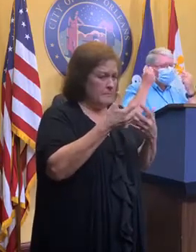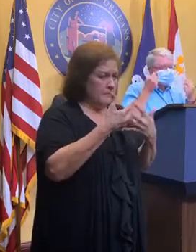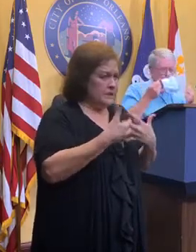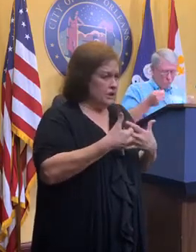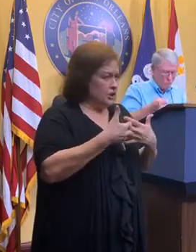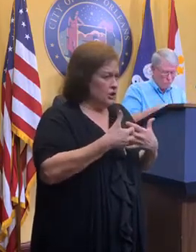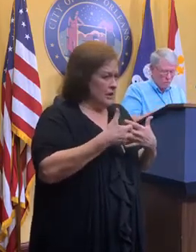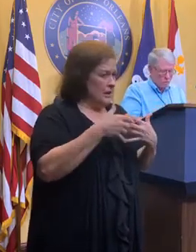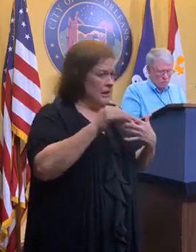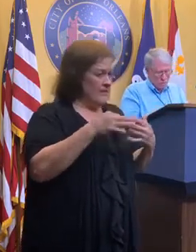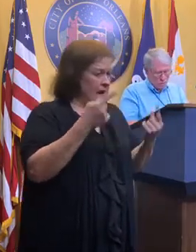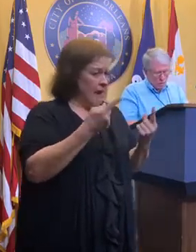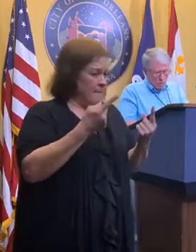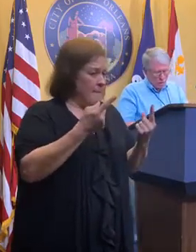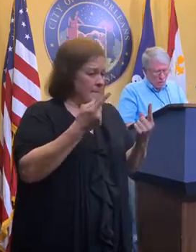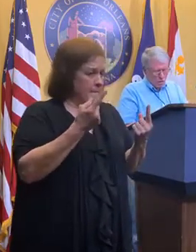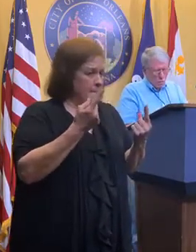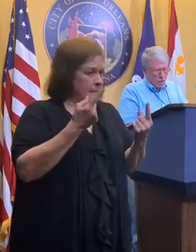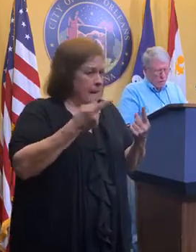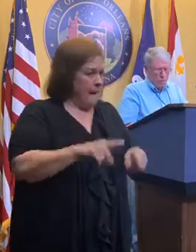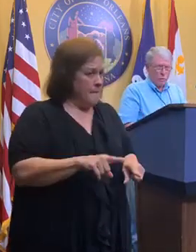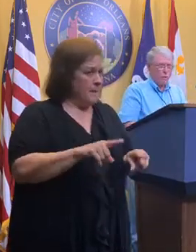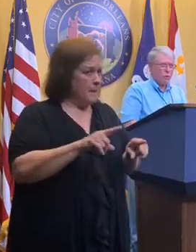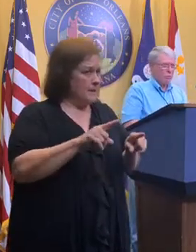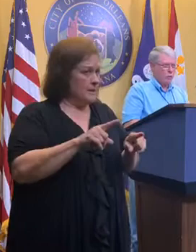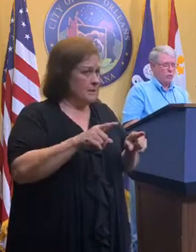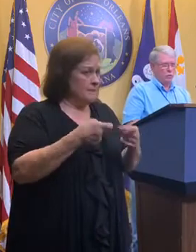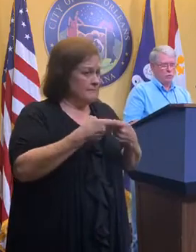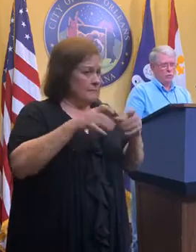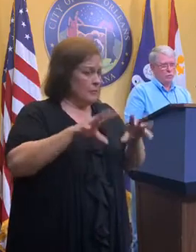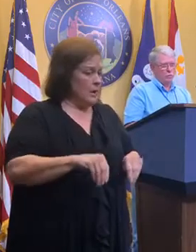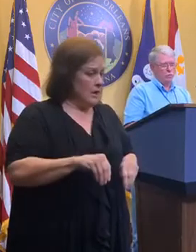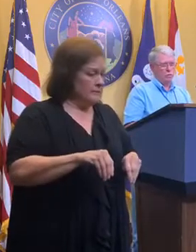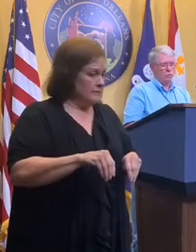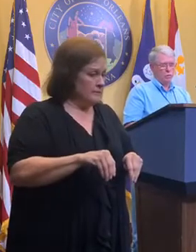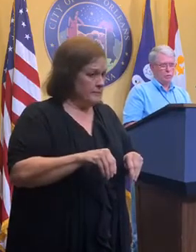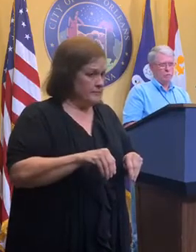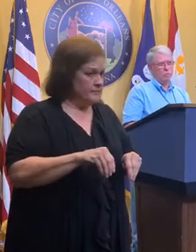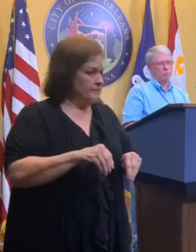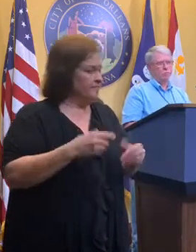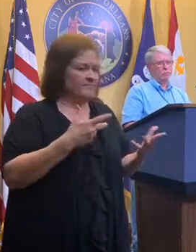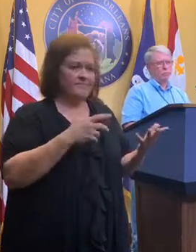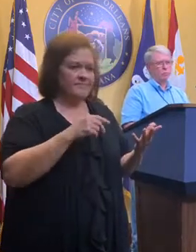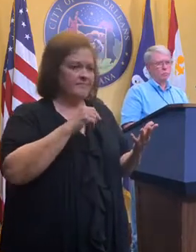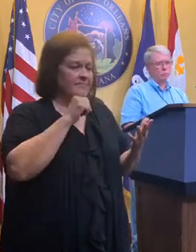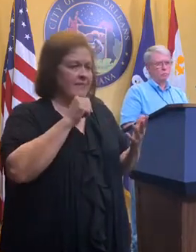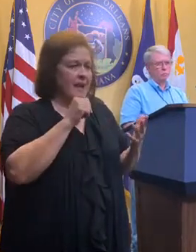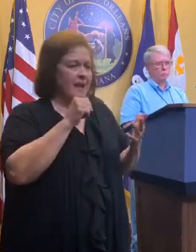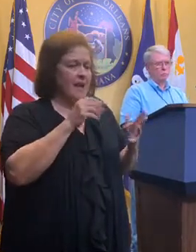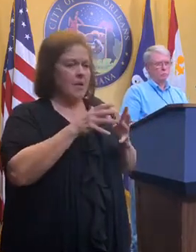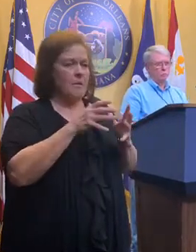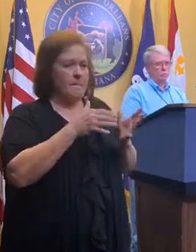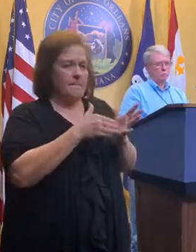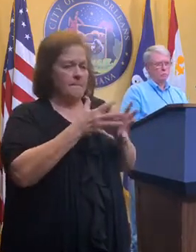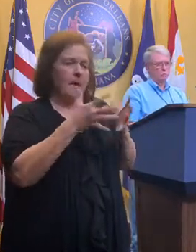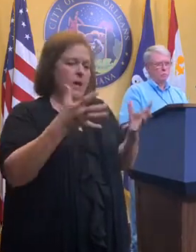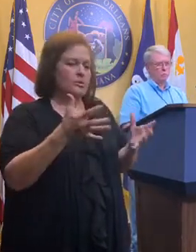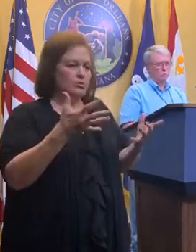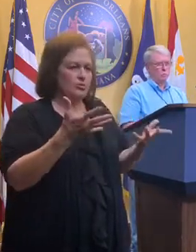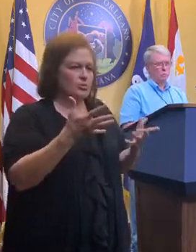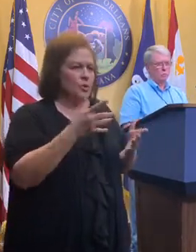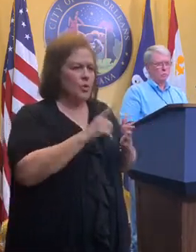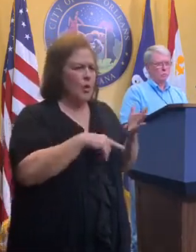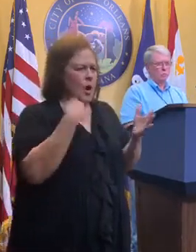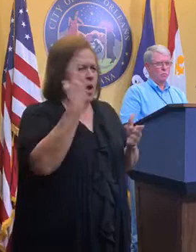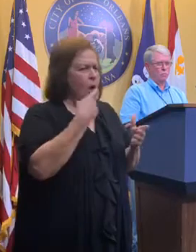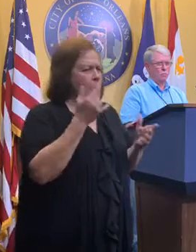if something goes offline. Is that right? We have very little redundancy, that is correct. So what does the contingency plan look